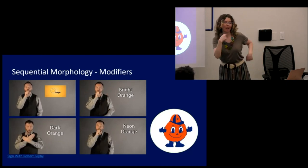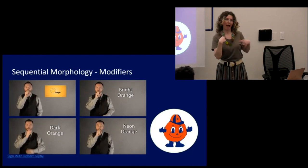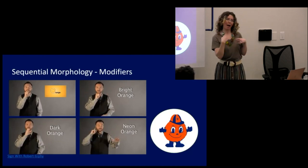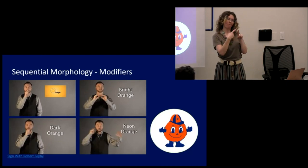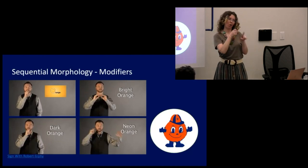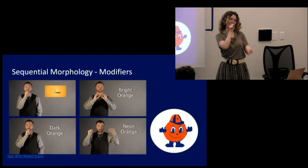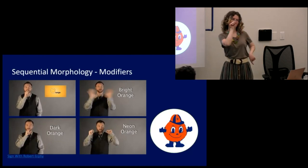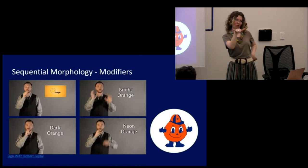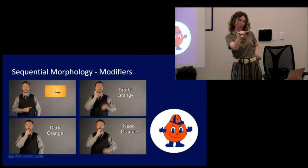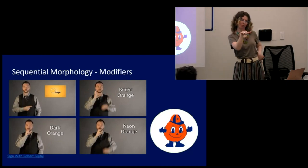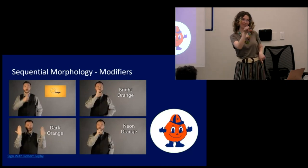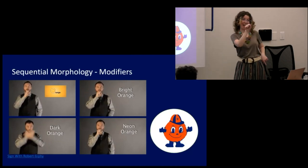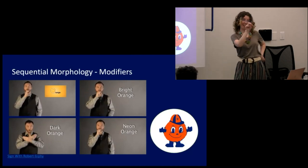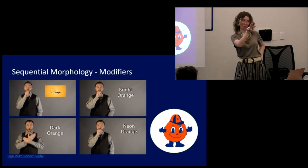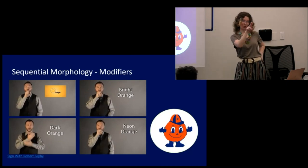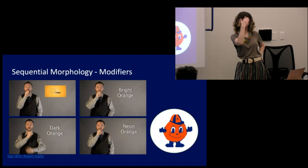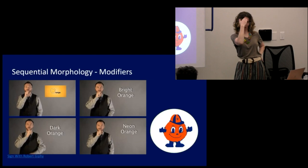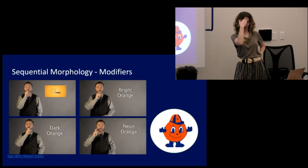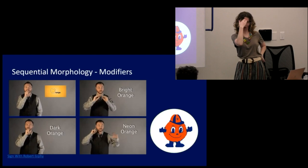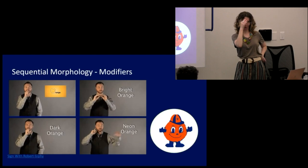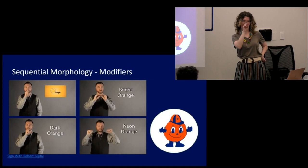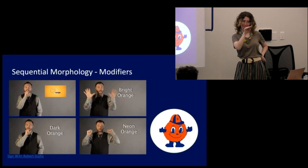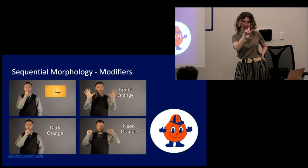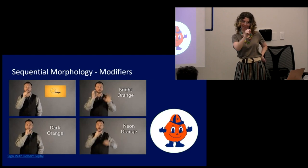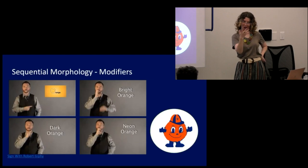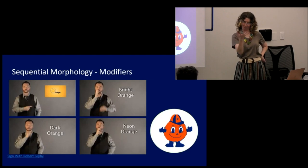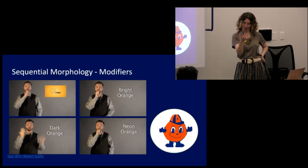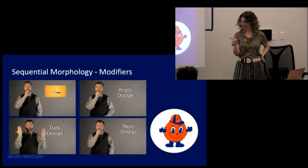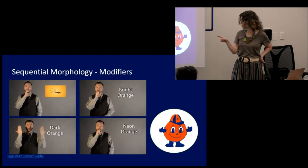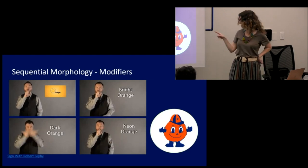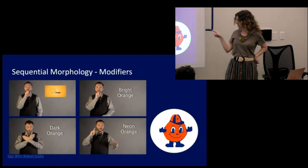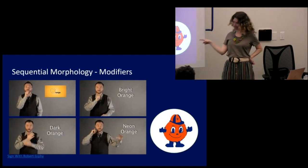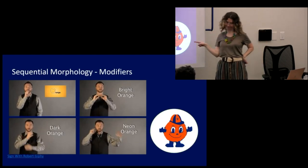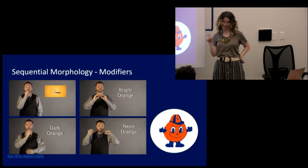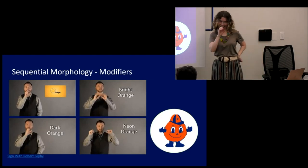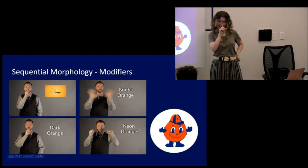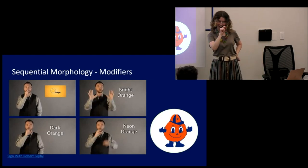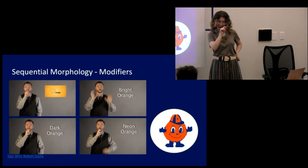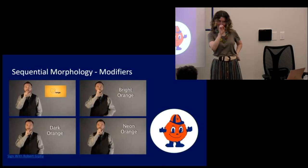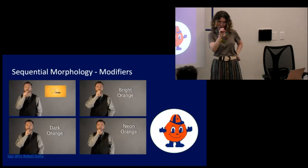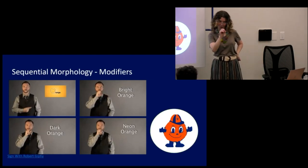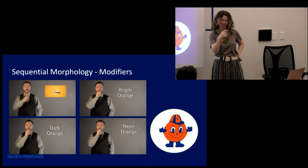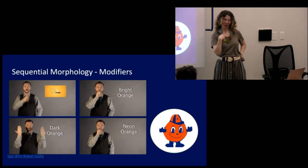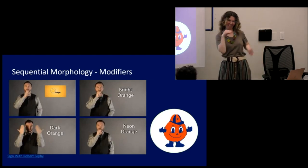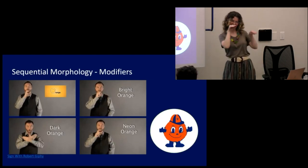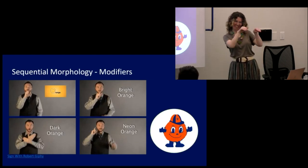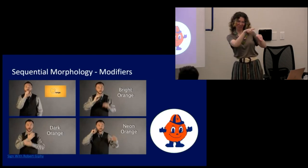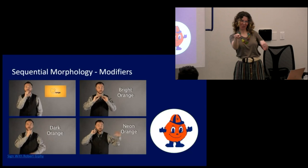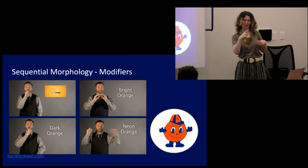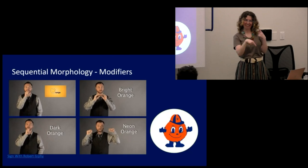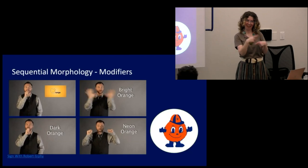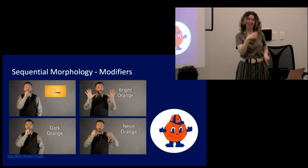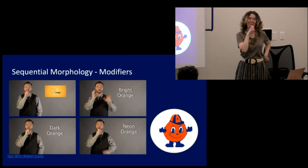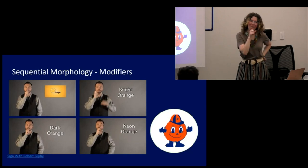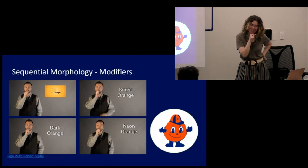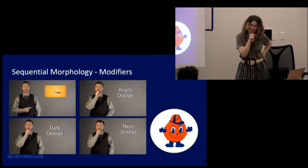Now we have the sign for orange. Now I'm from Syracuse, you know, Syracuse University, right? That's our mascot, Otto, right?